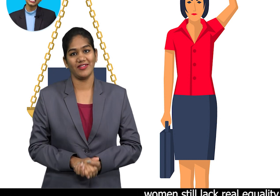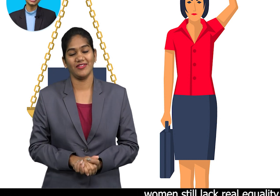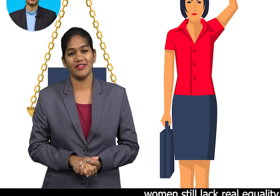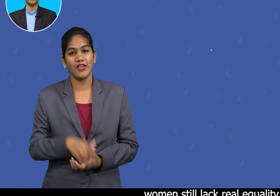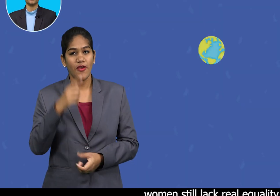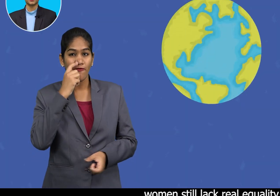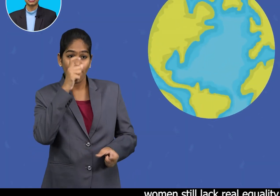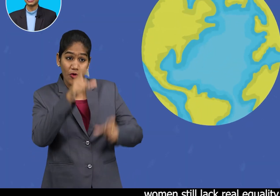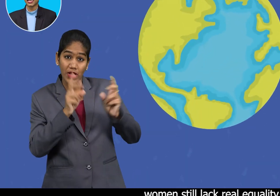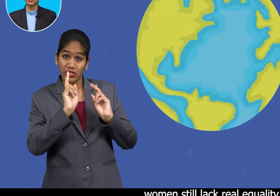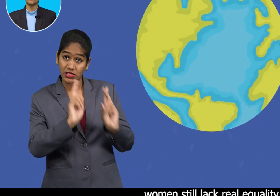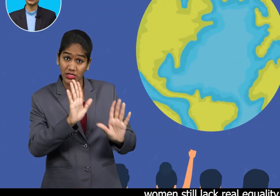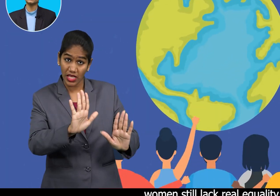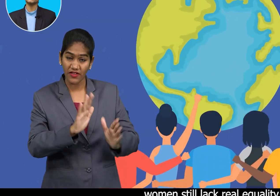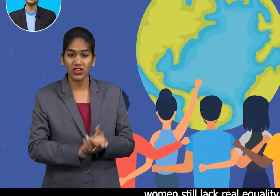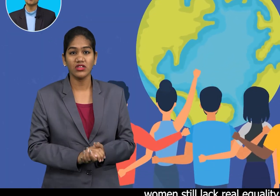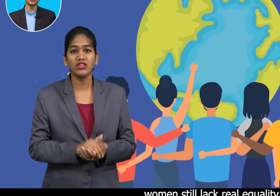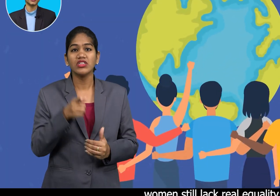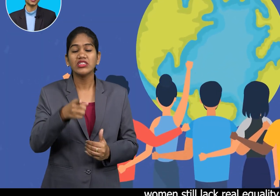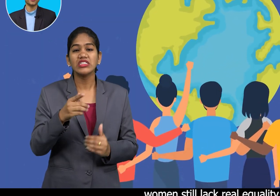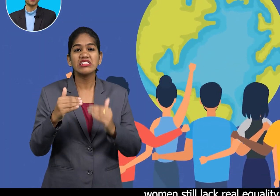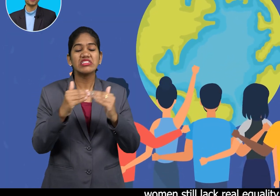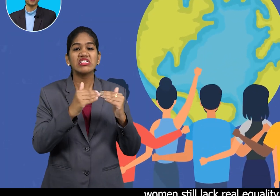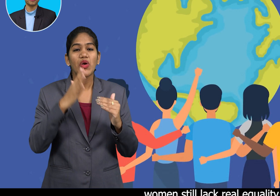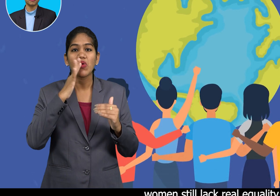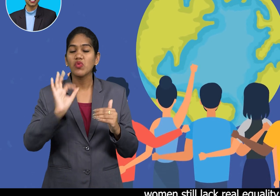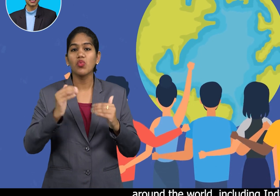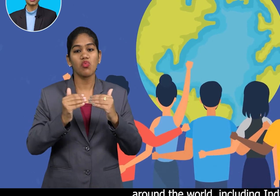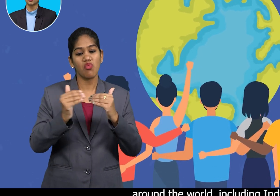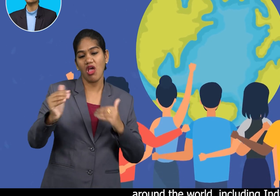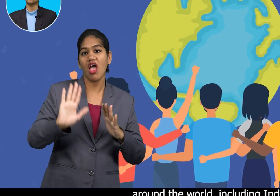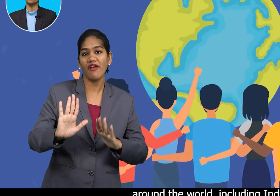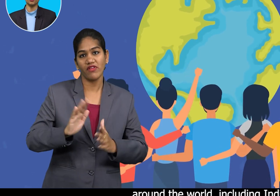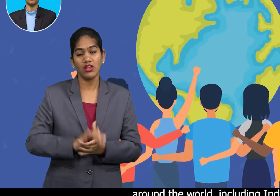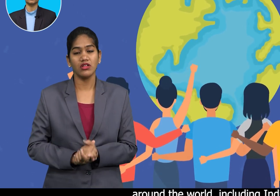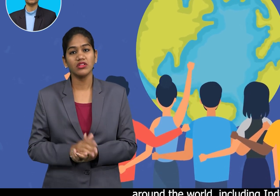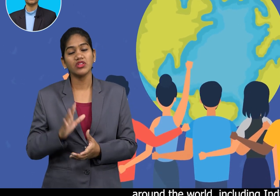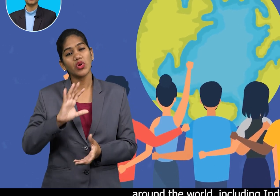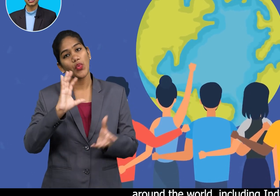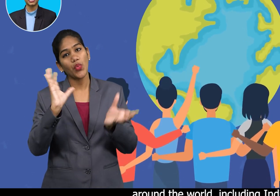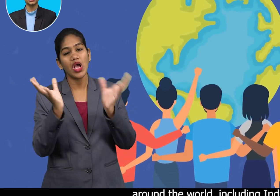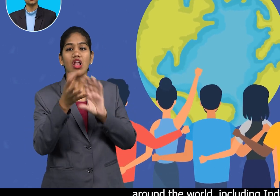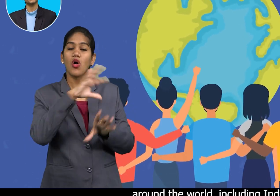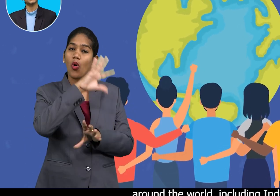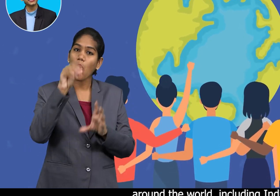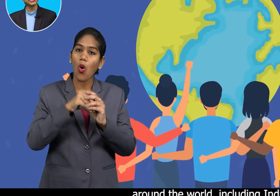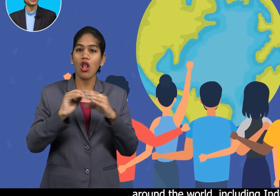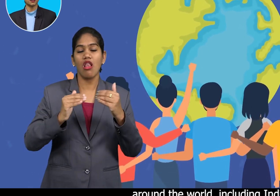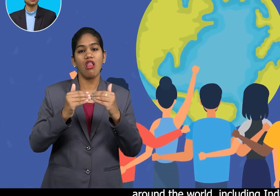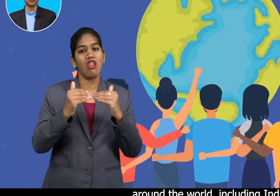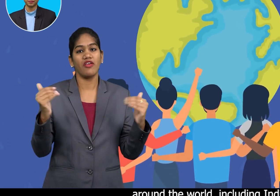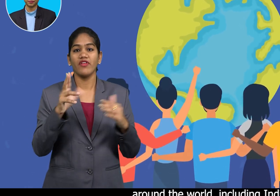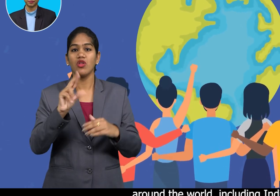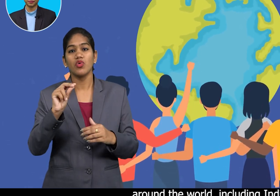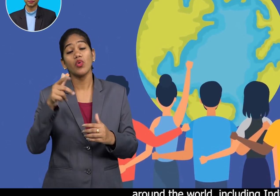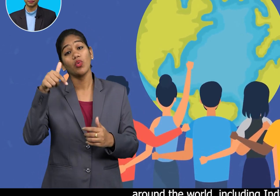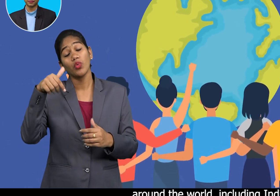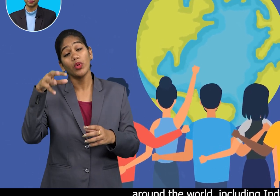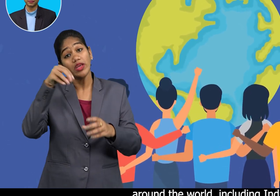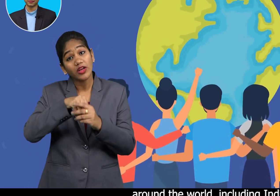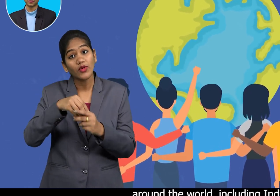women still lack real equality around the world, including India.